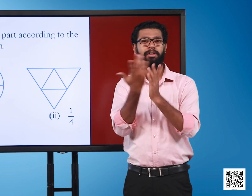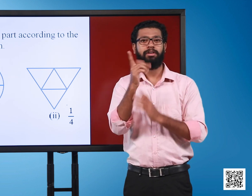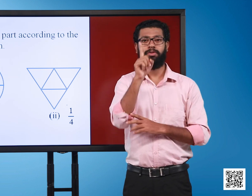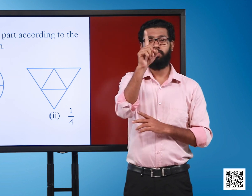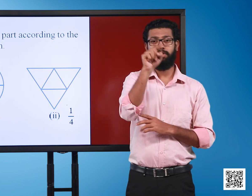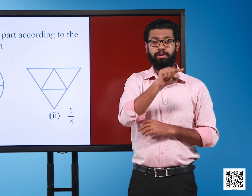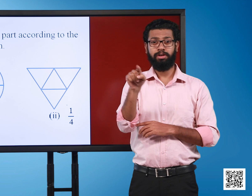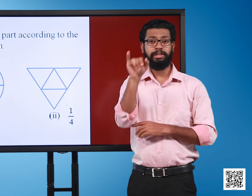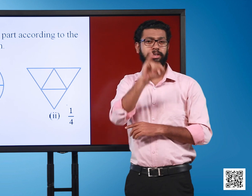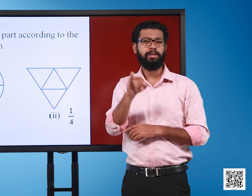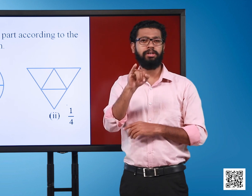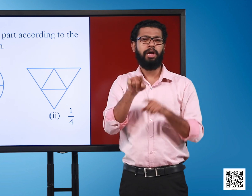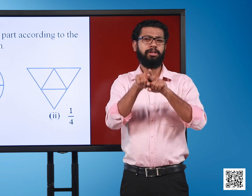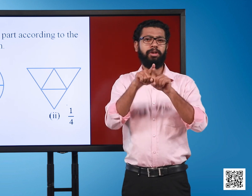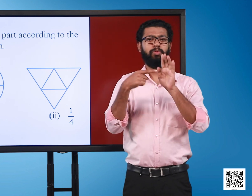One, 1/6.